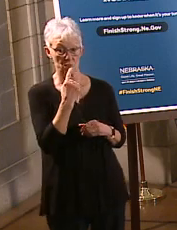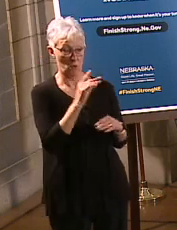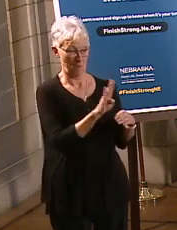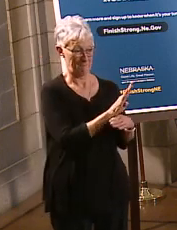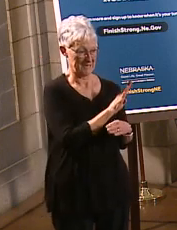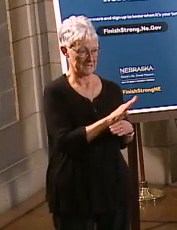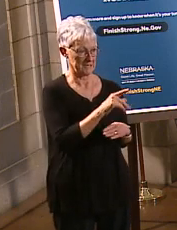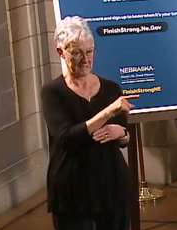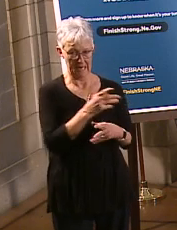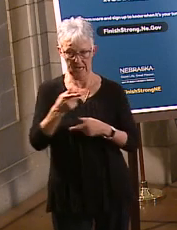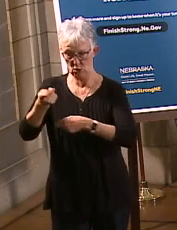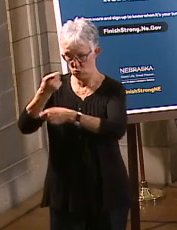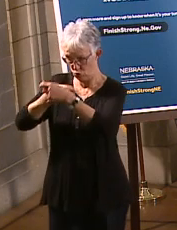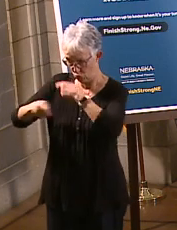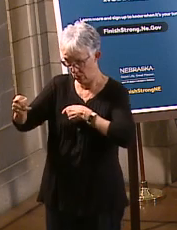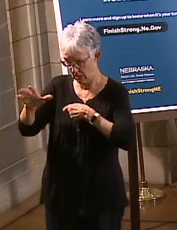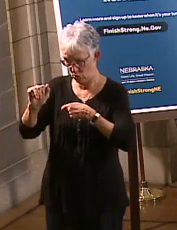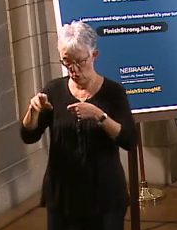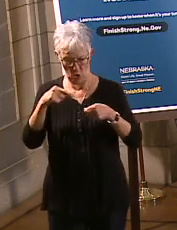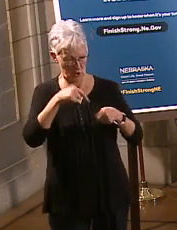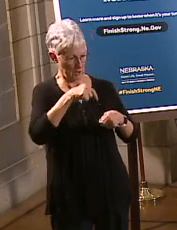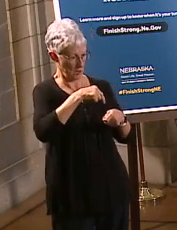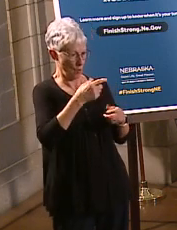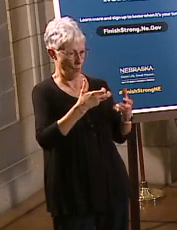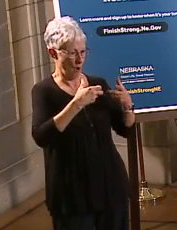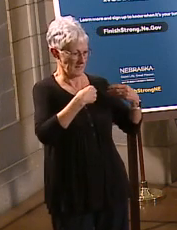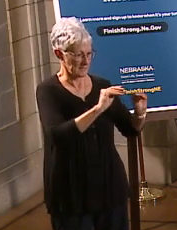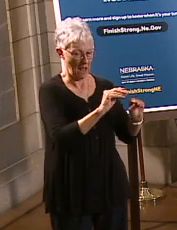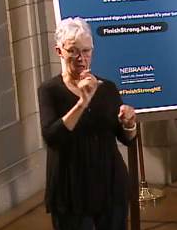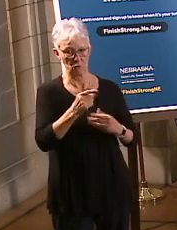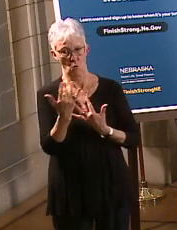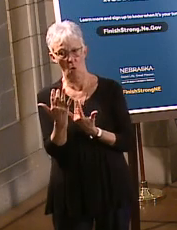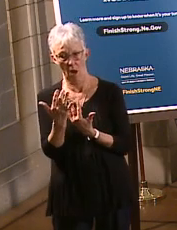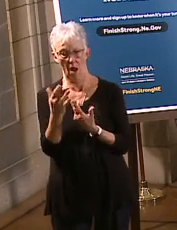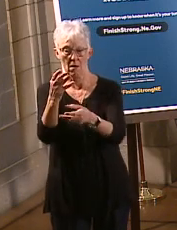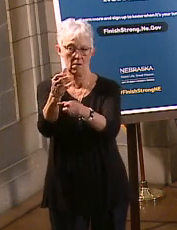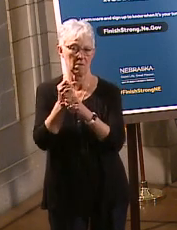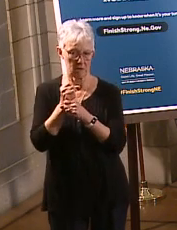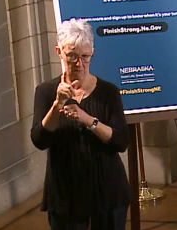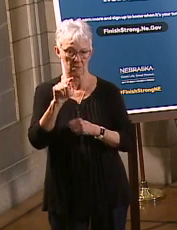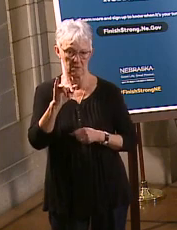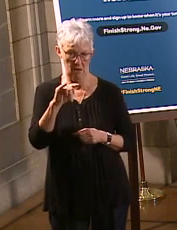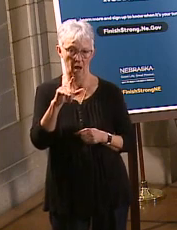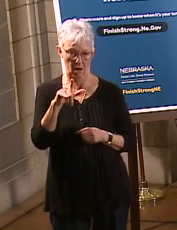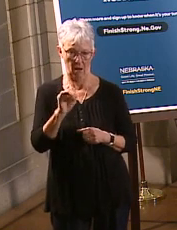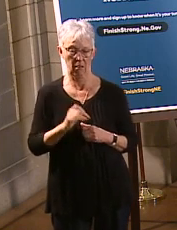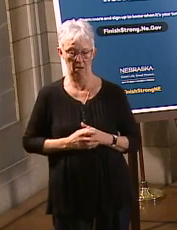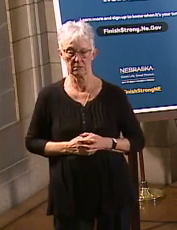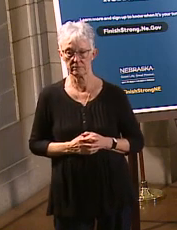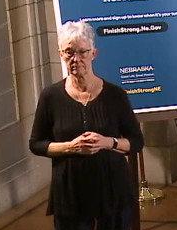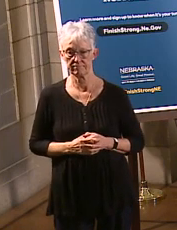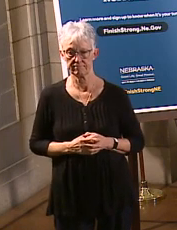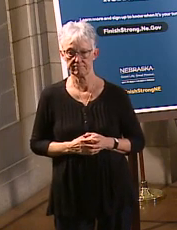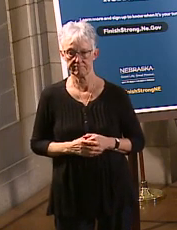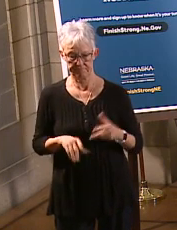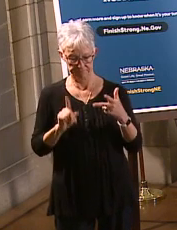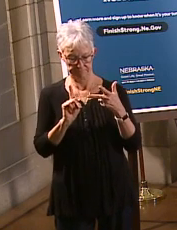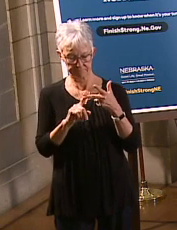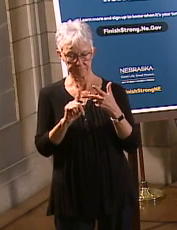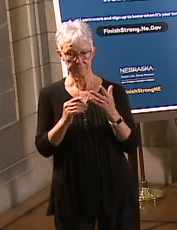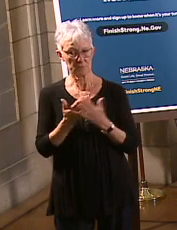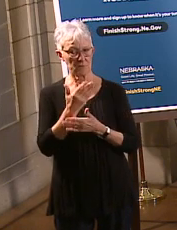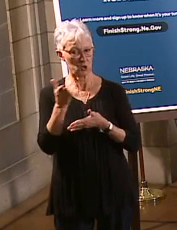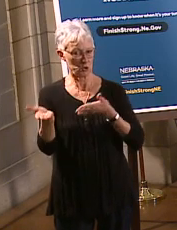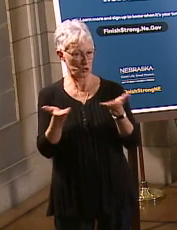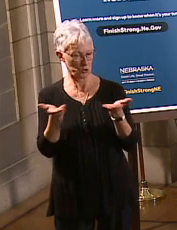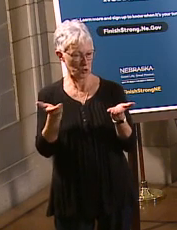date, 19 dealers are using the new portal, and more than 11,000 titles have been issued electronically. The third of our new services is the